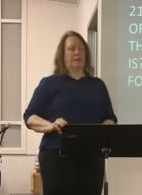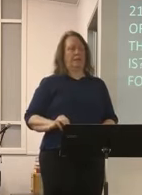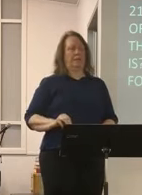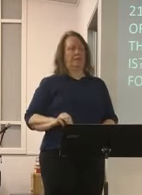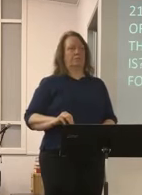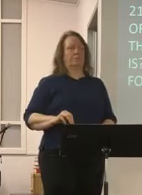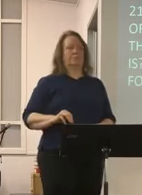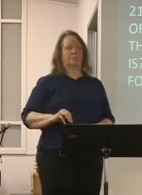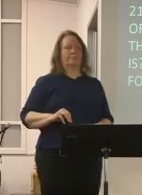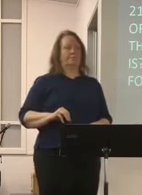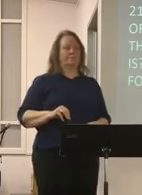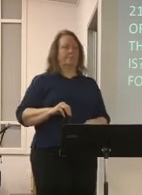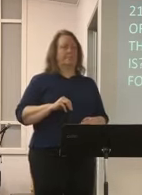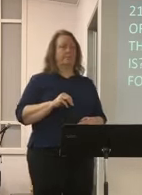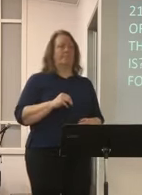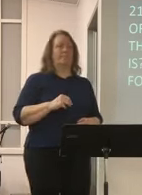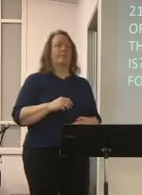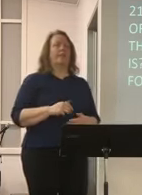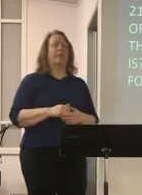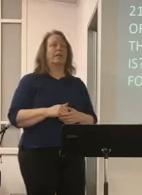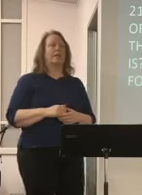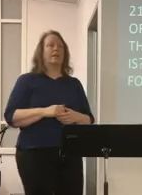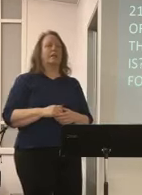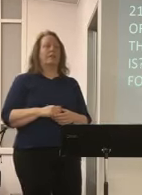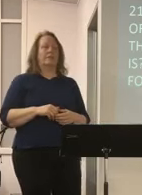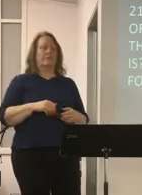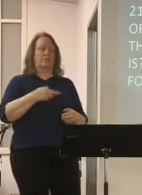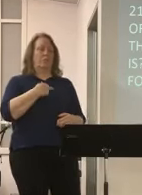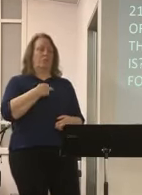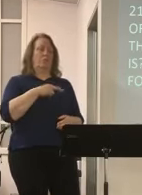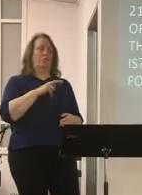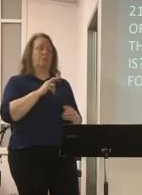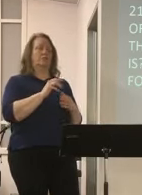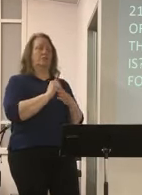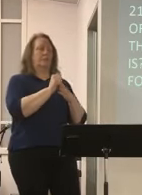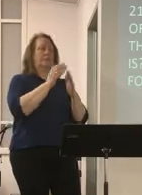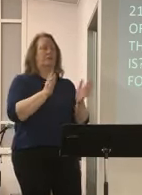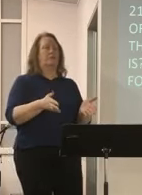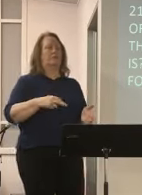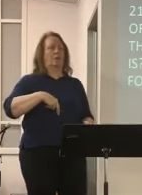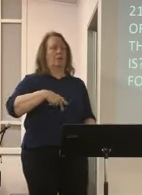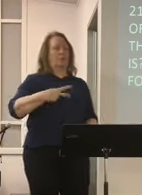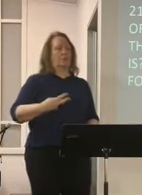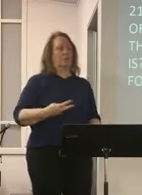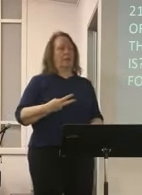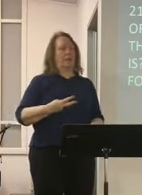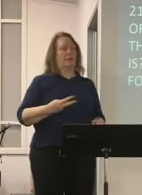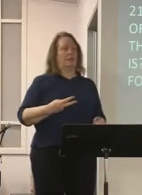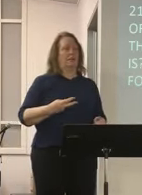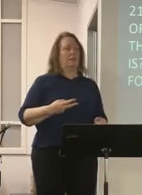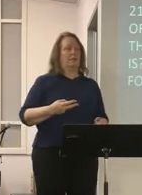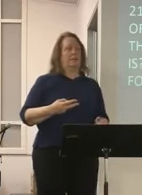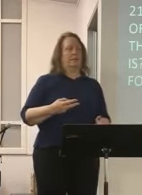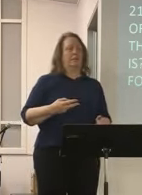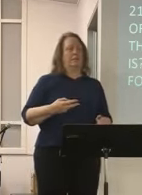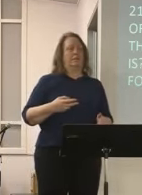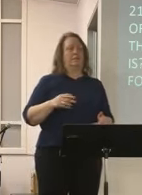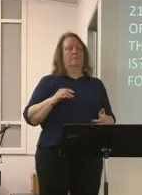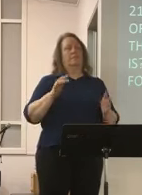Never attributed to the Messiah. And so the Pharisees are upset that he's